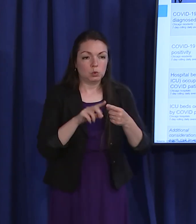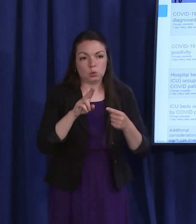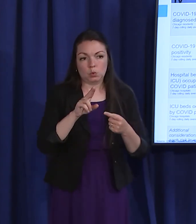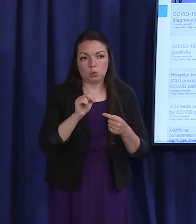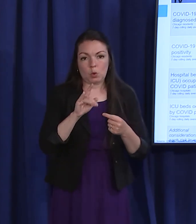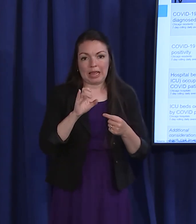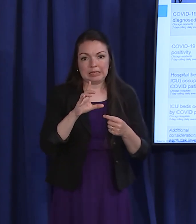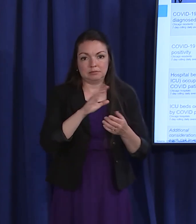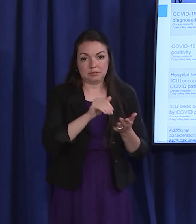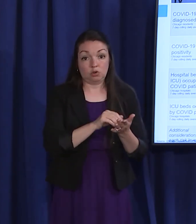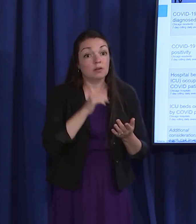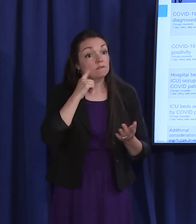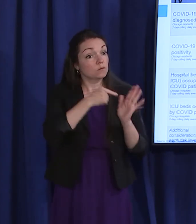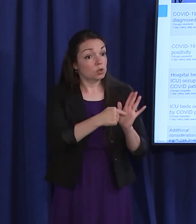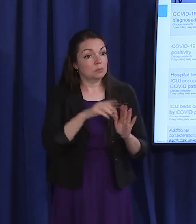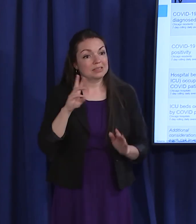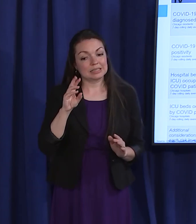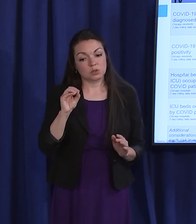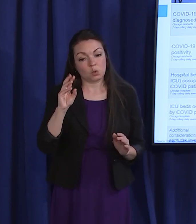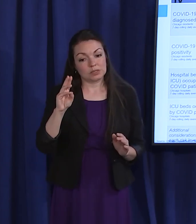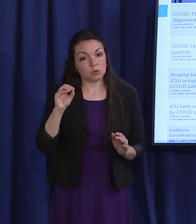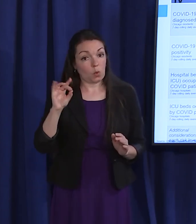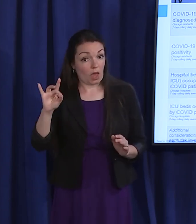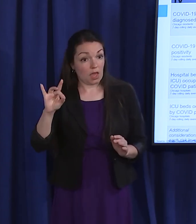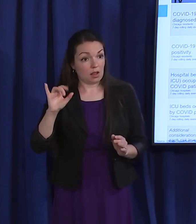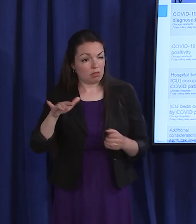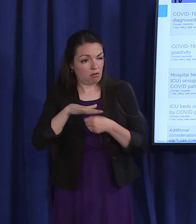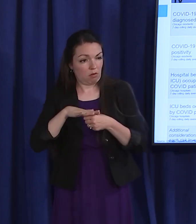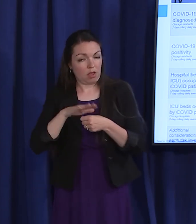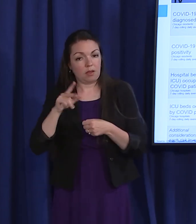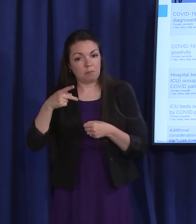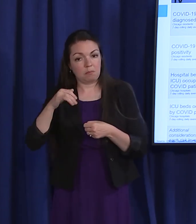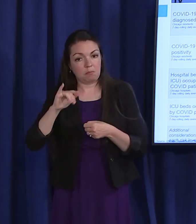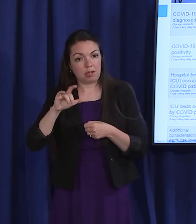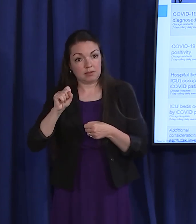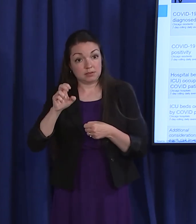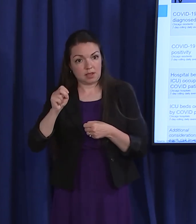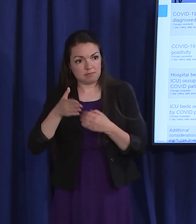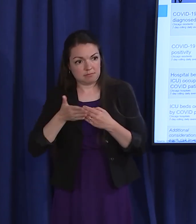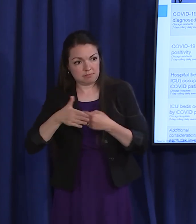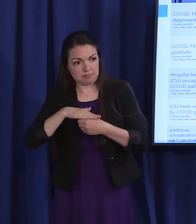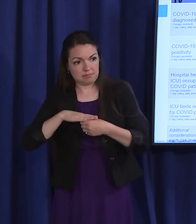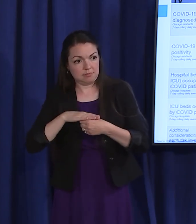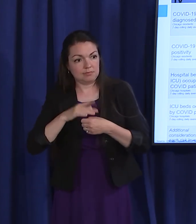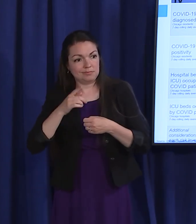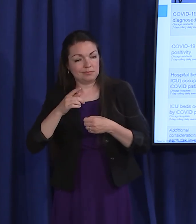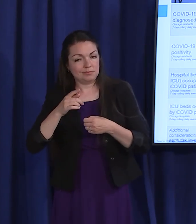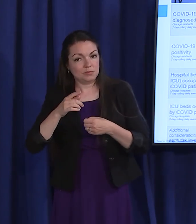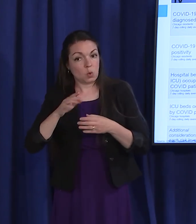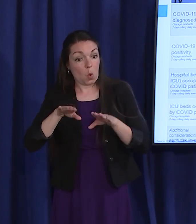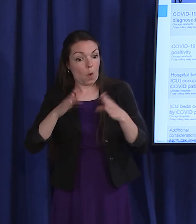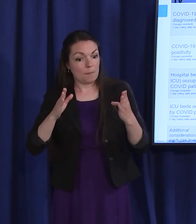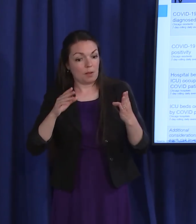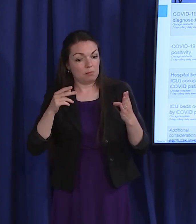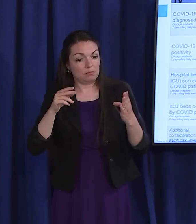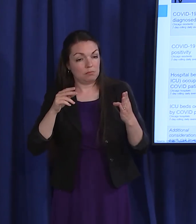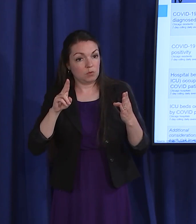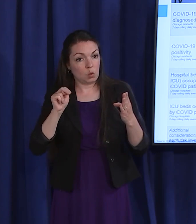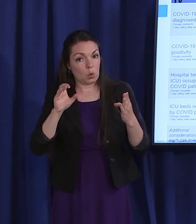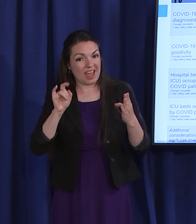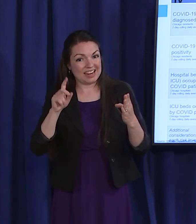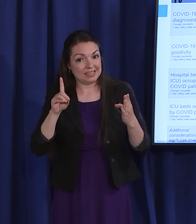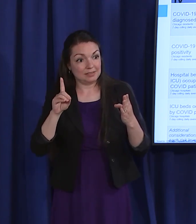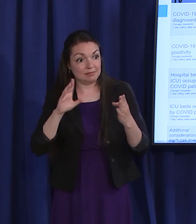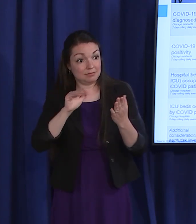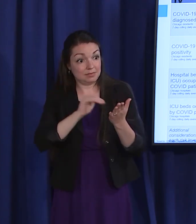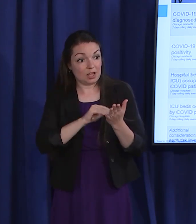60608, for example, which is the area where Pilsen is, just south of the United Center, like opening up the United Center to that community got